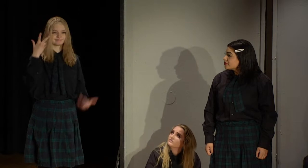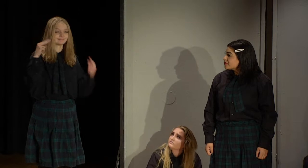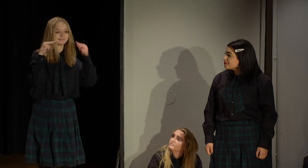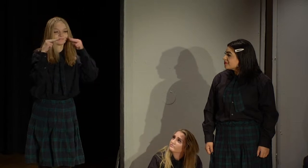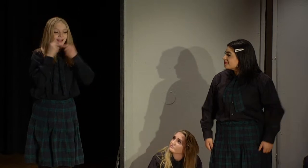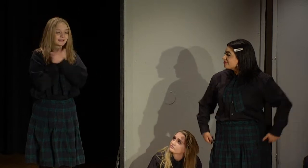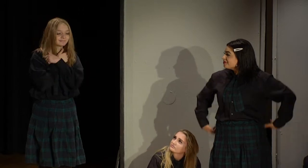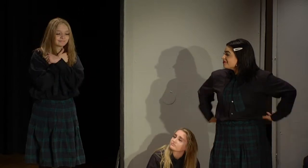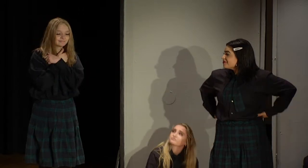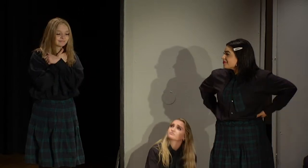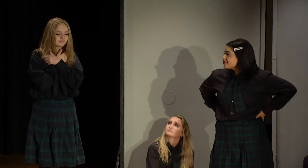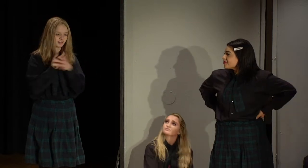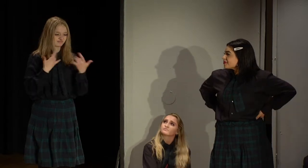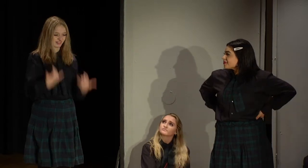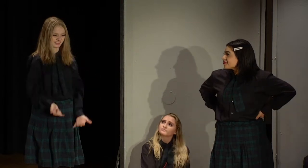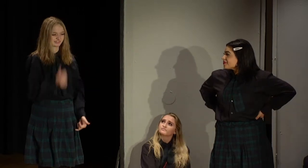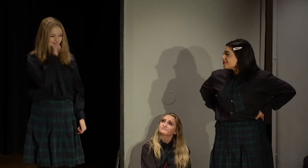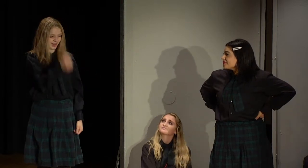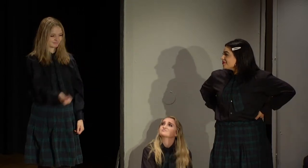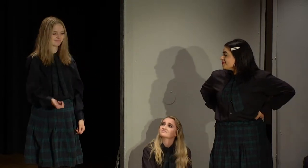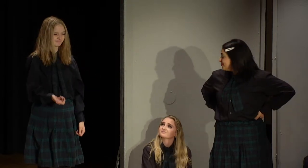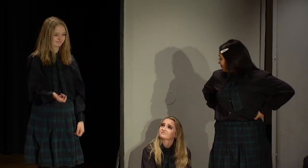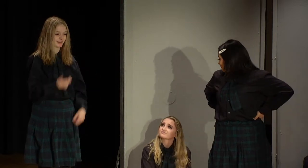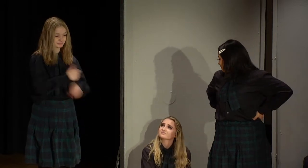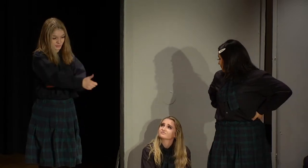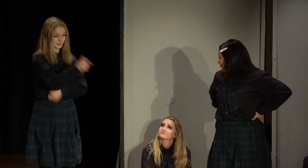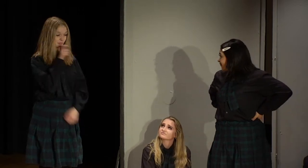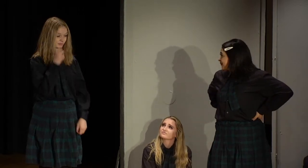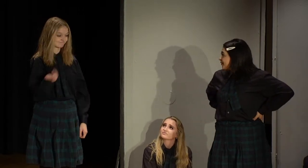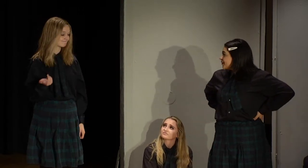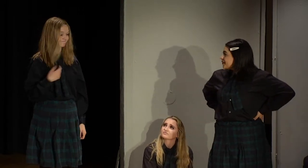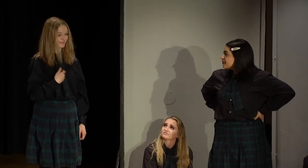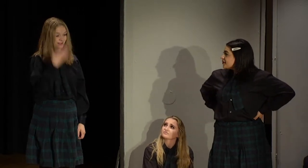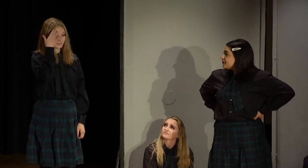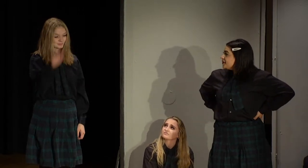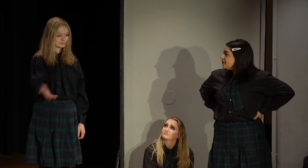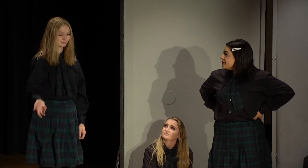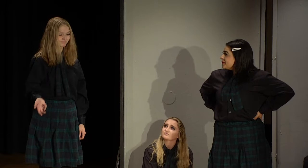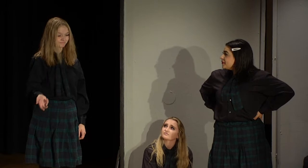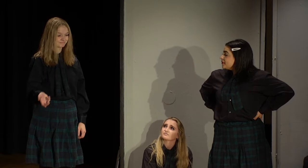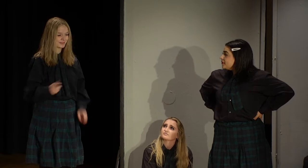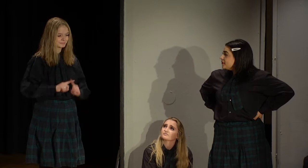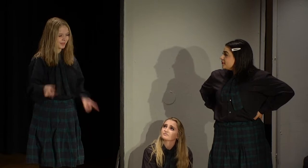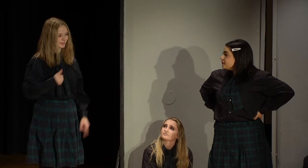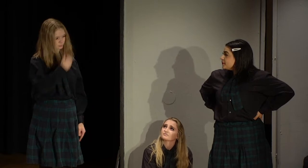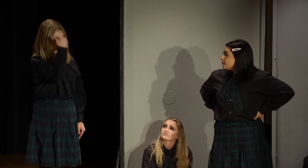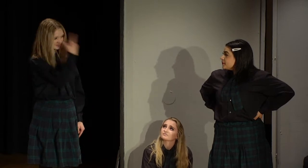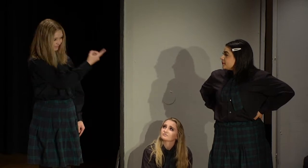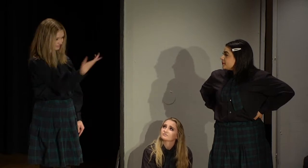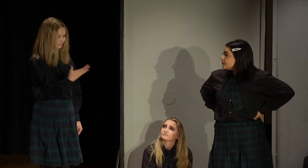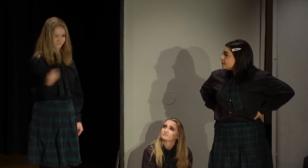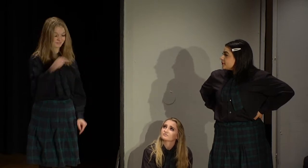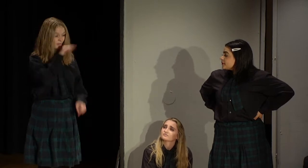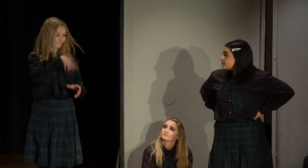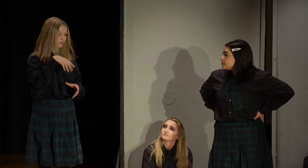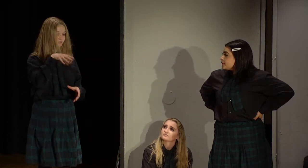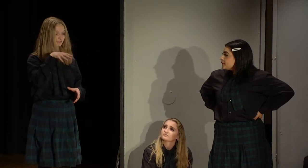our dad and vice versa when they were once so much in love? I don't know what happened or why it